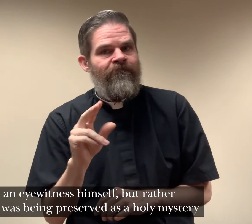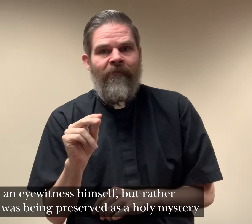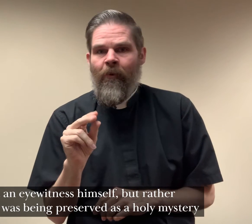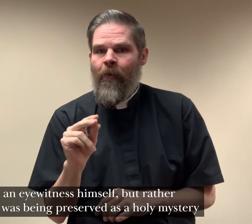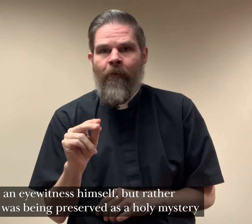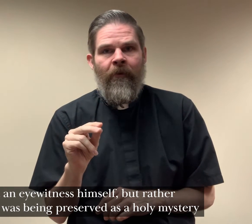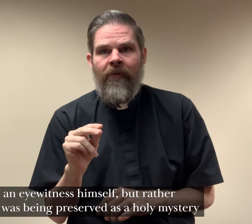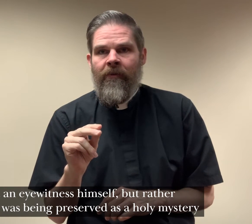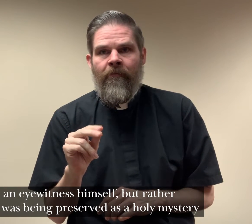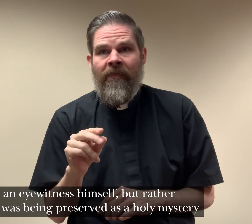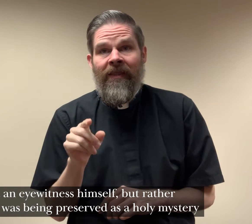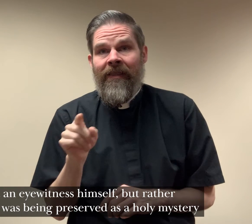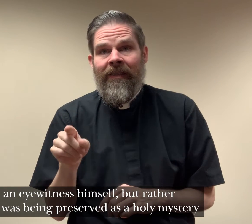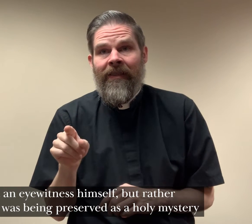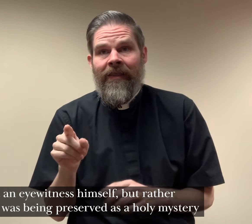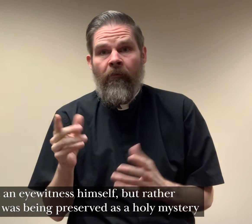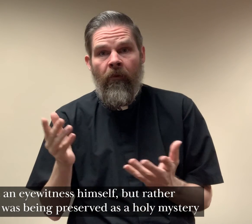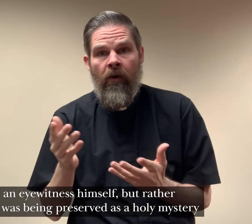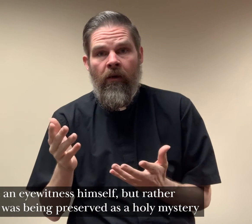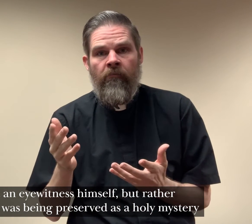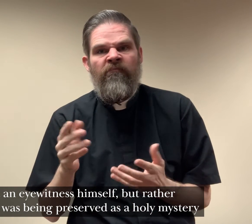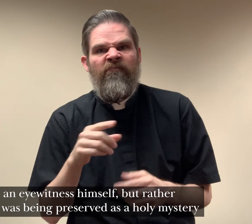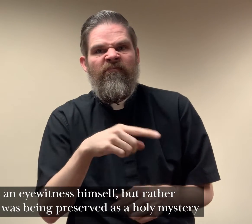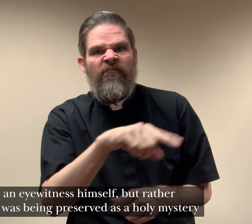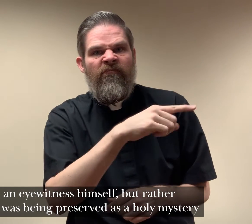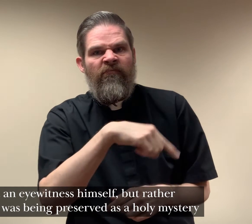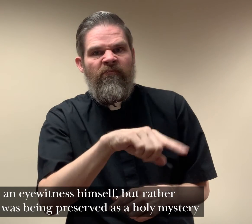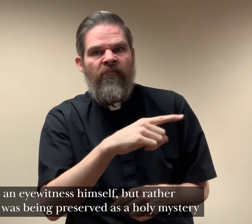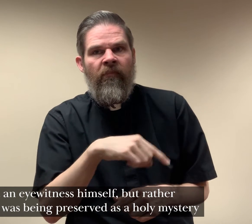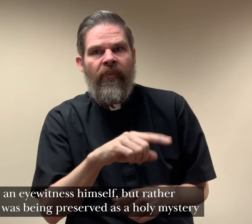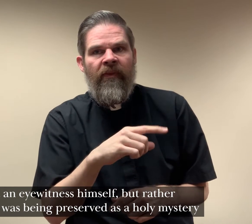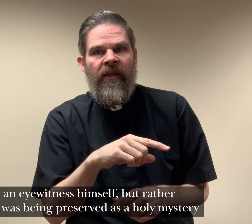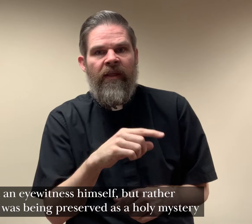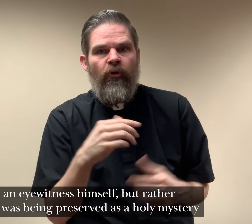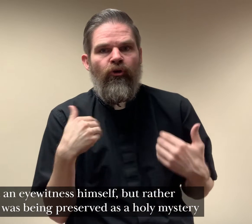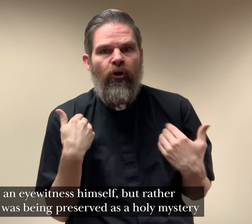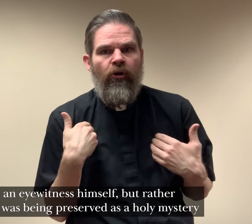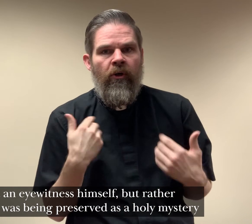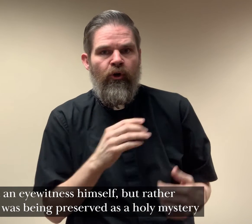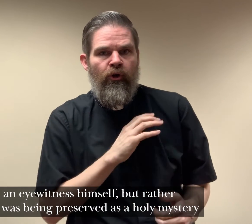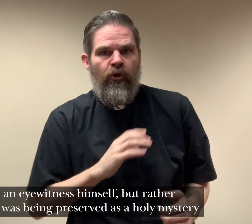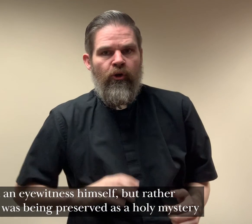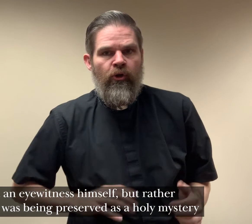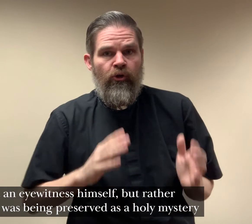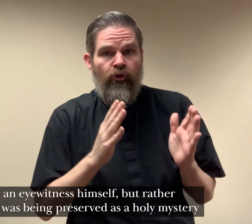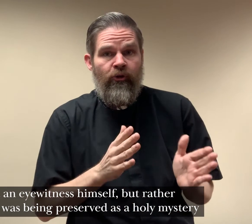but rather wrote down what was being preserved as a holy mystery